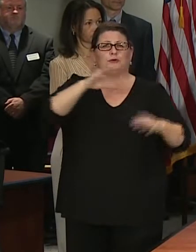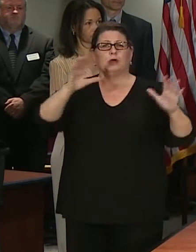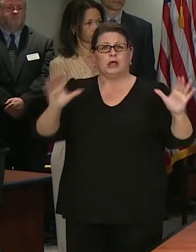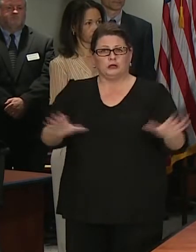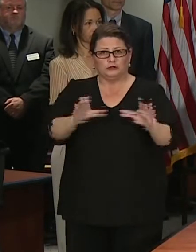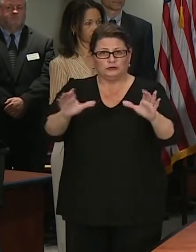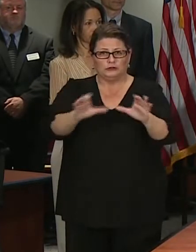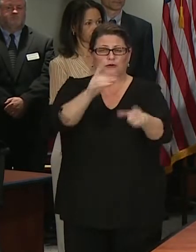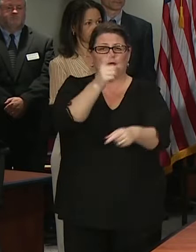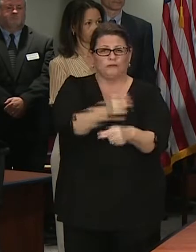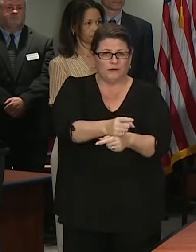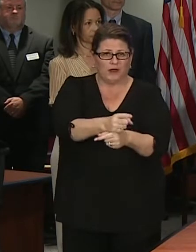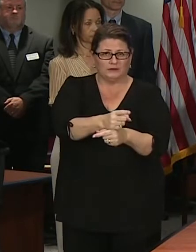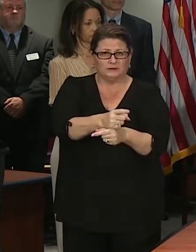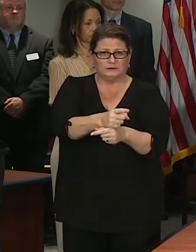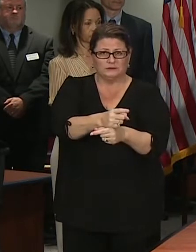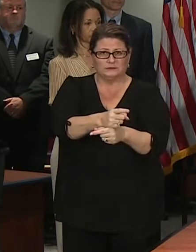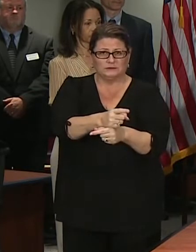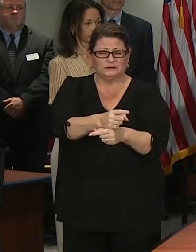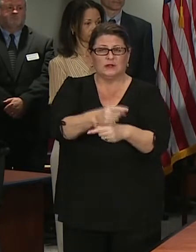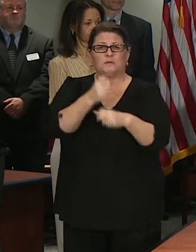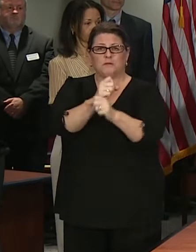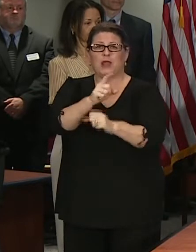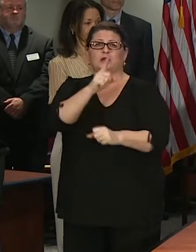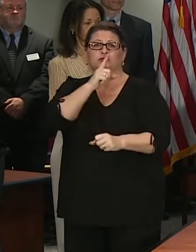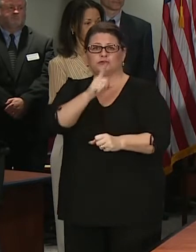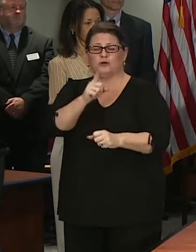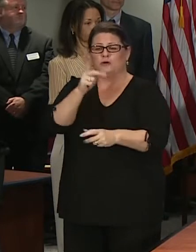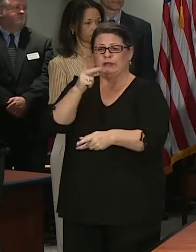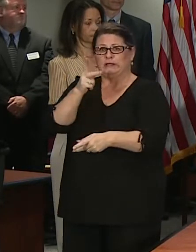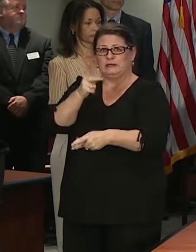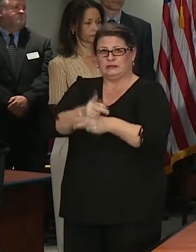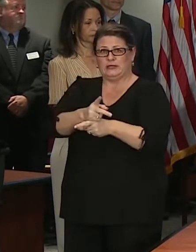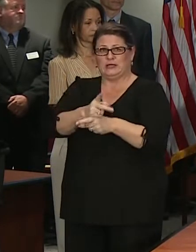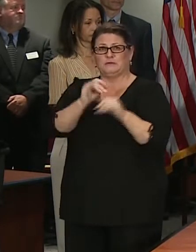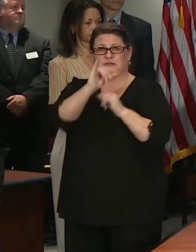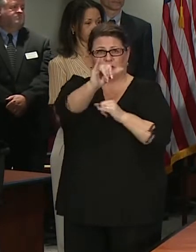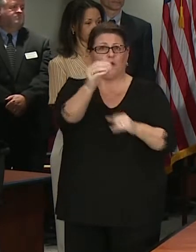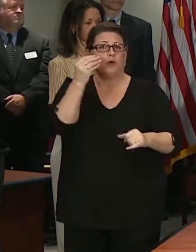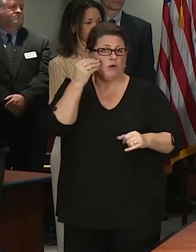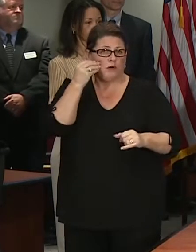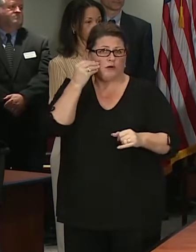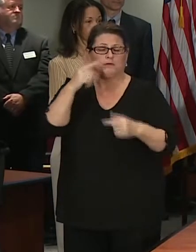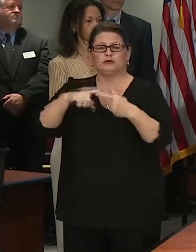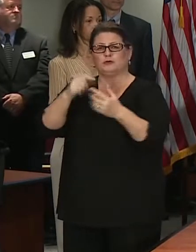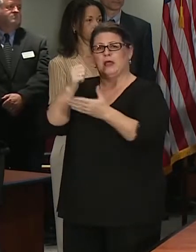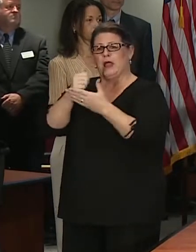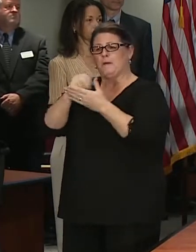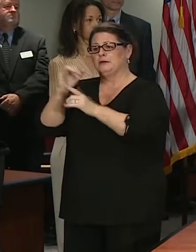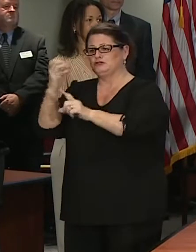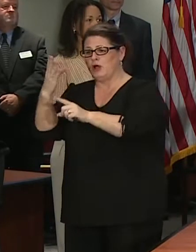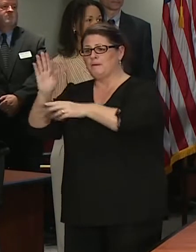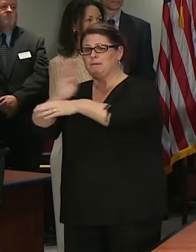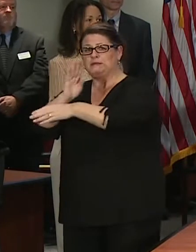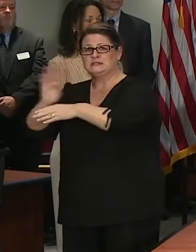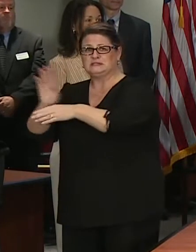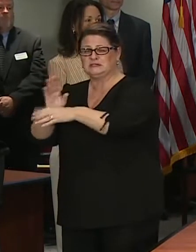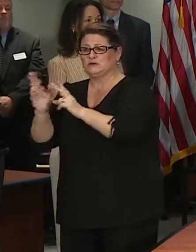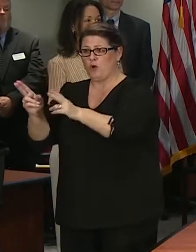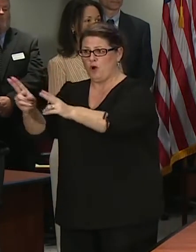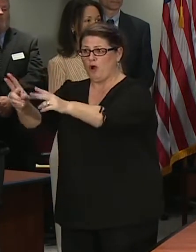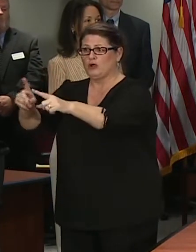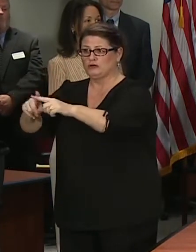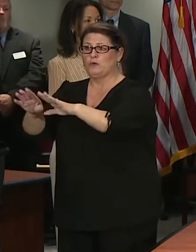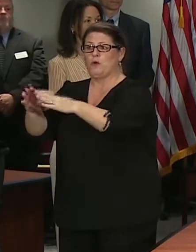destruction to the homes and the businesses and the people and the jobs as is possible. Finally, as for